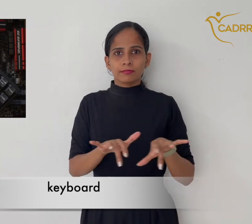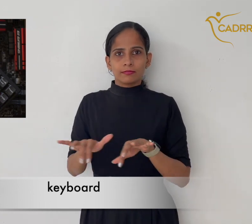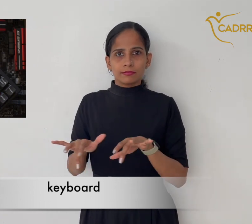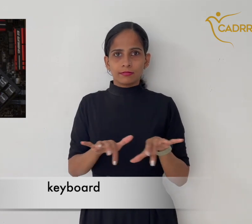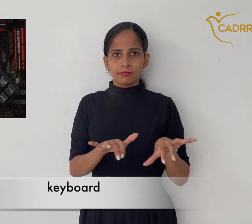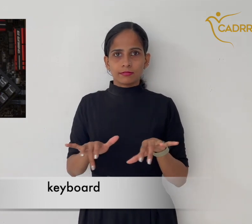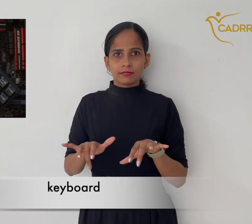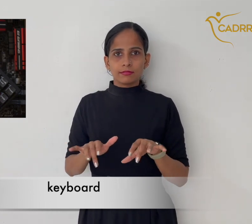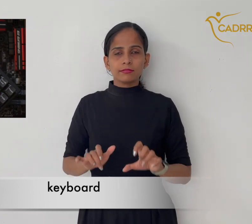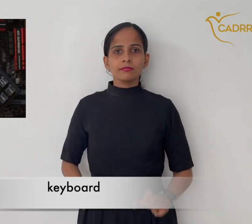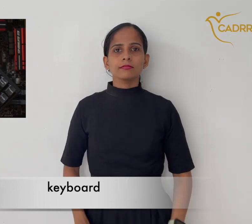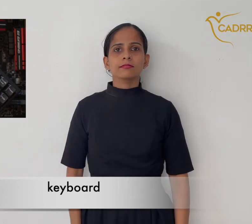Keyboard.